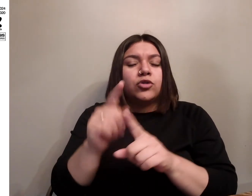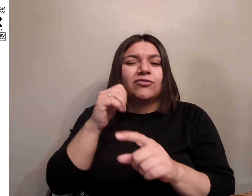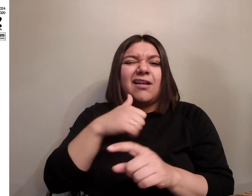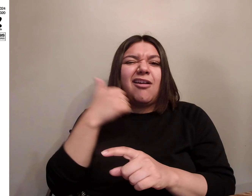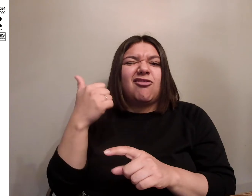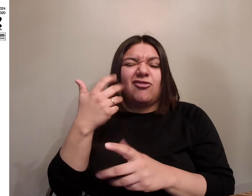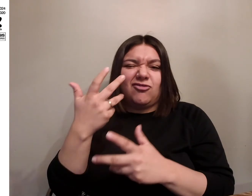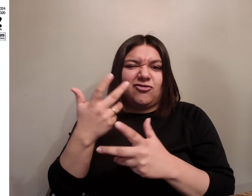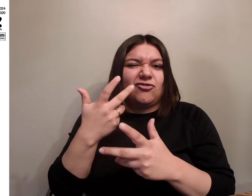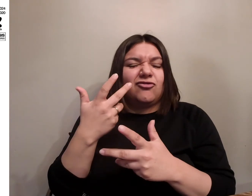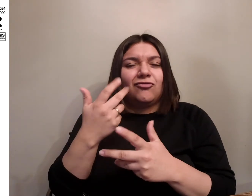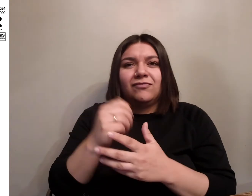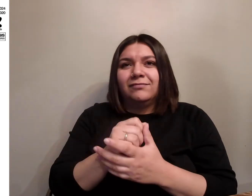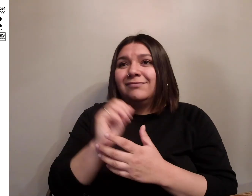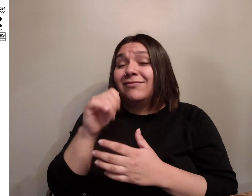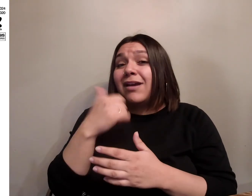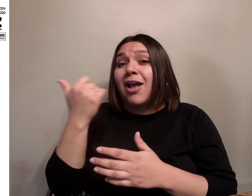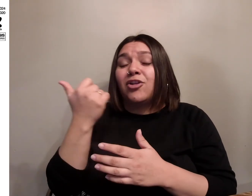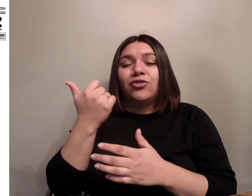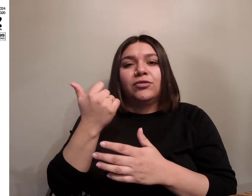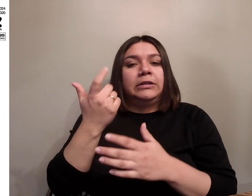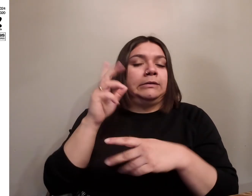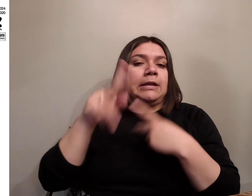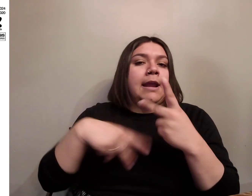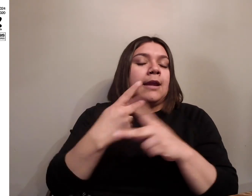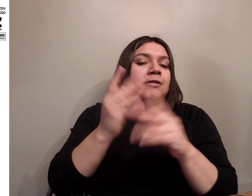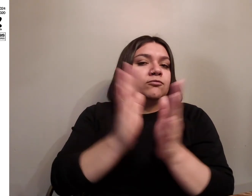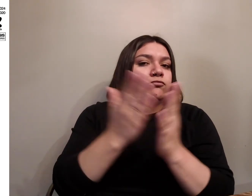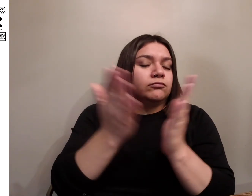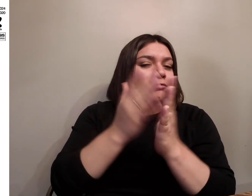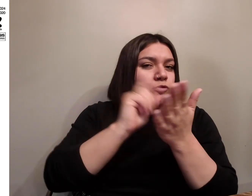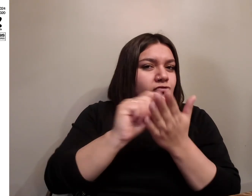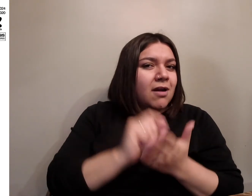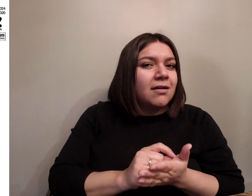and to other